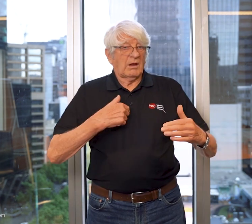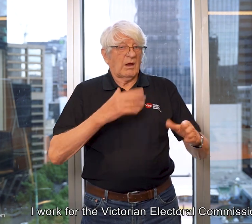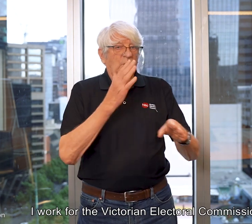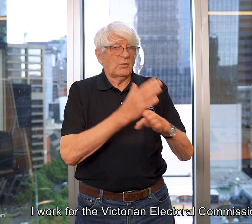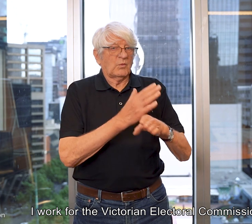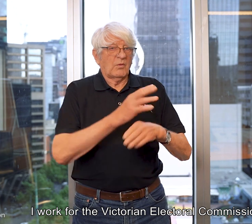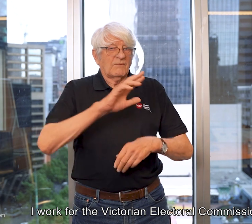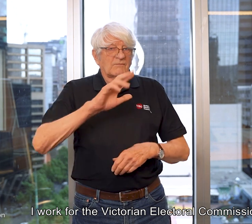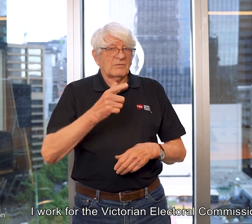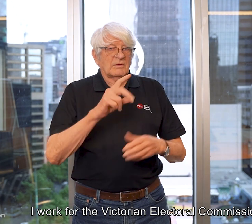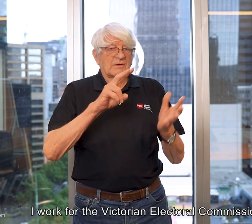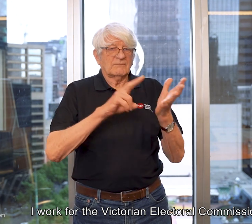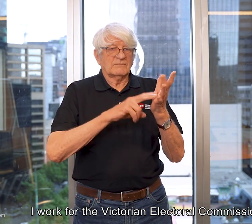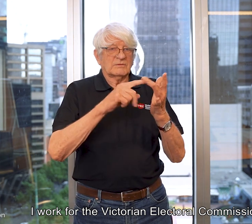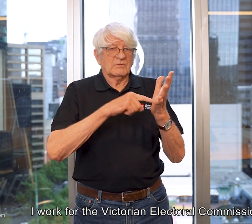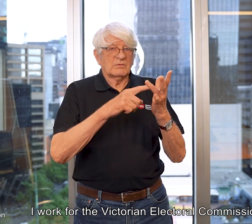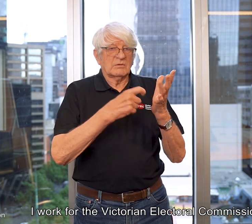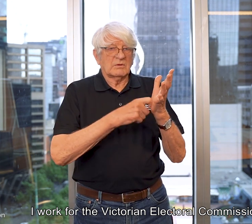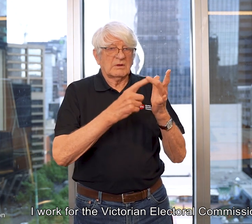I work for the Victorian Electoral Commission.